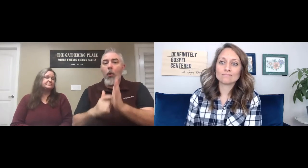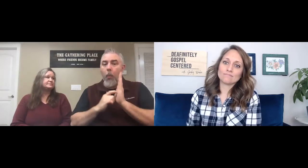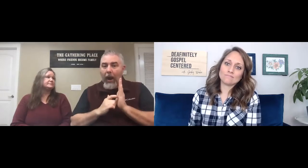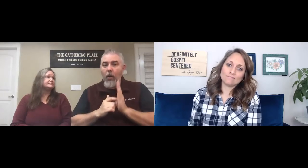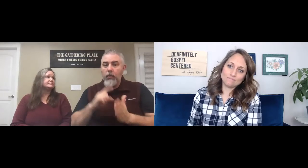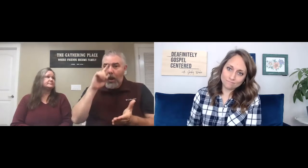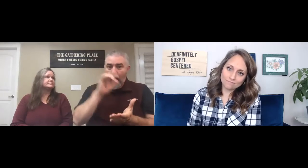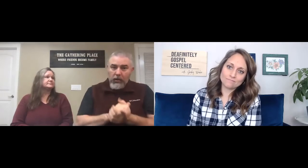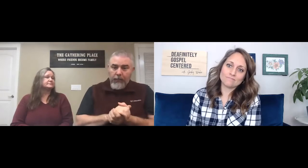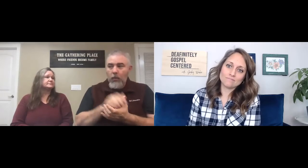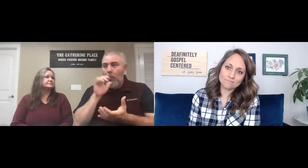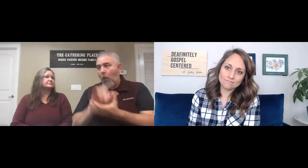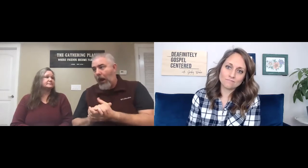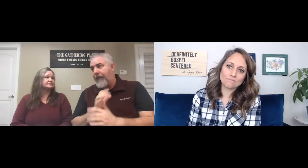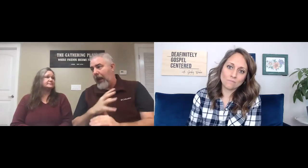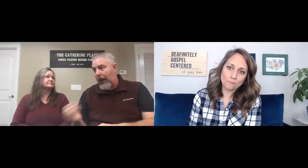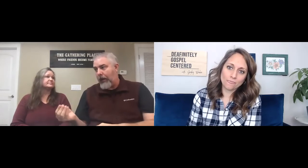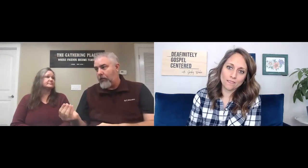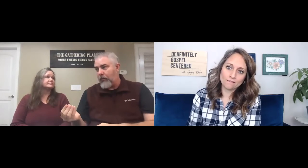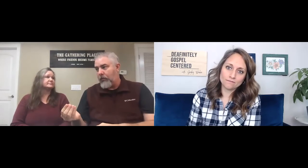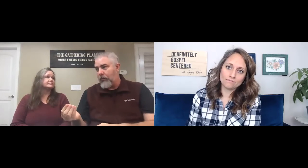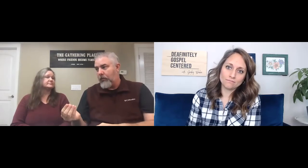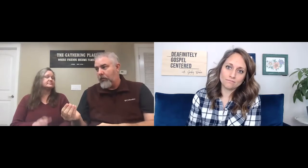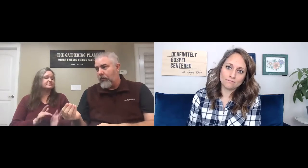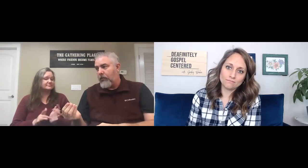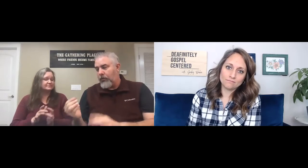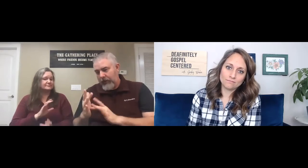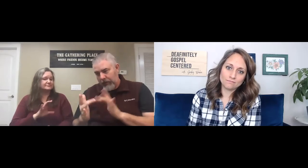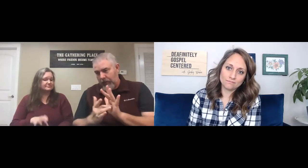work. Marriage requires a husband, a wife, and Jesus.